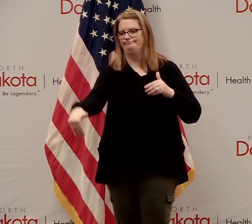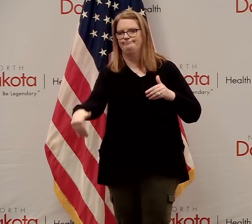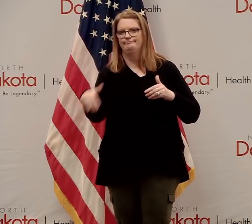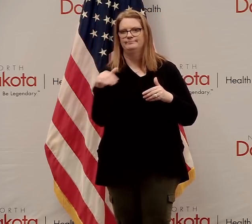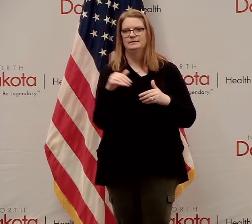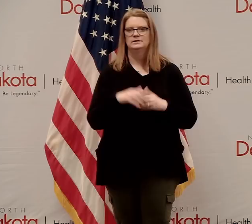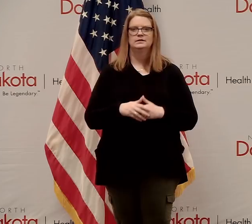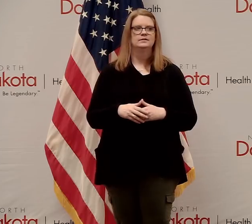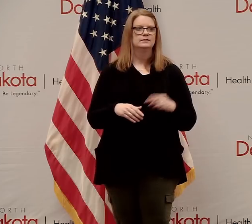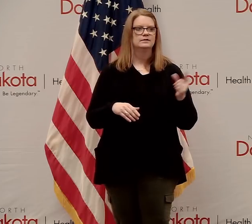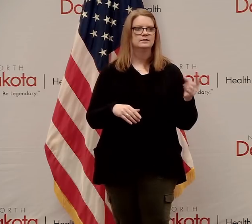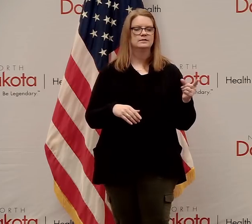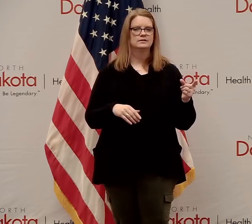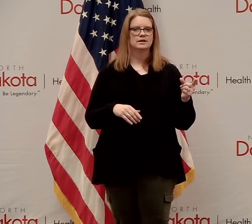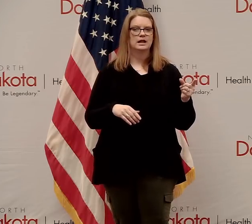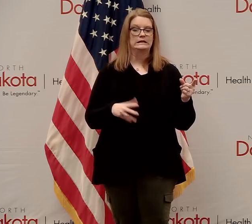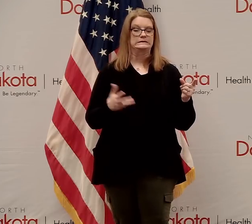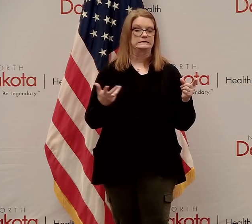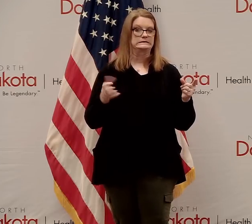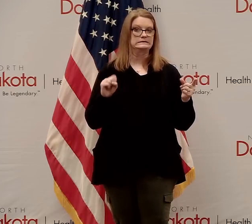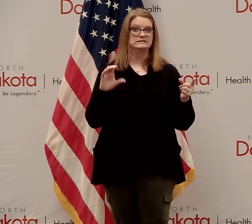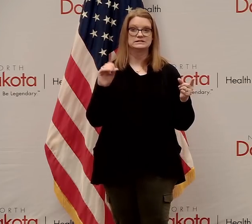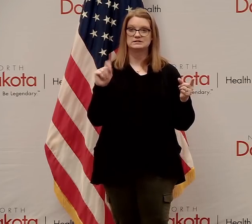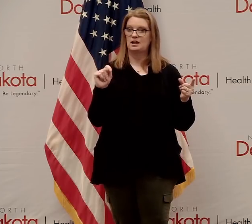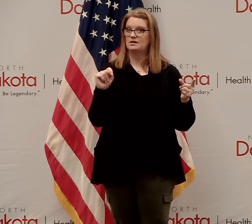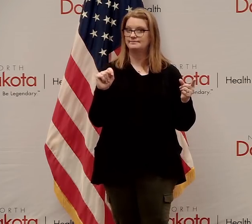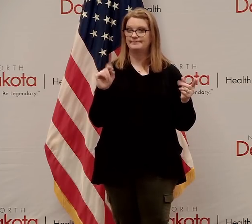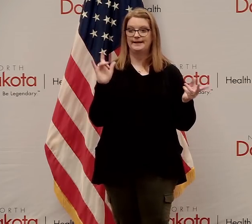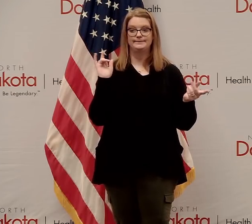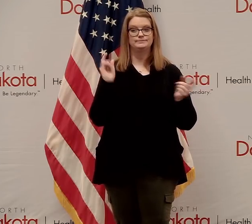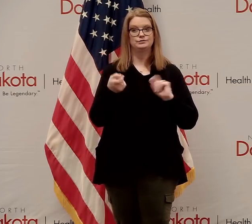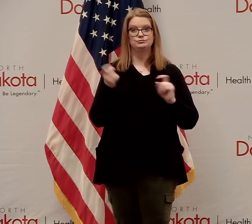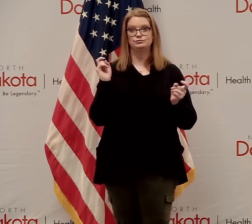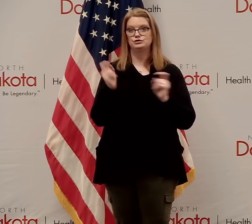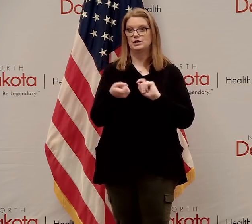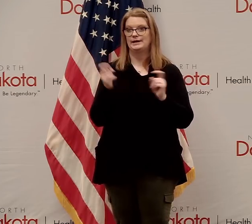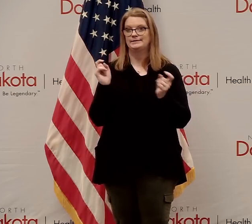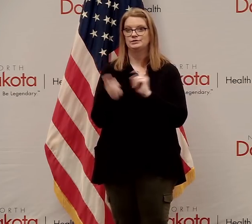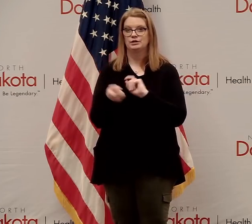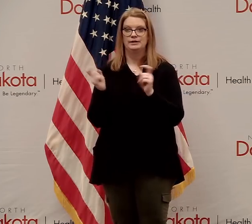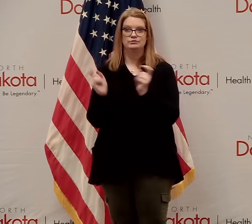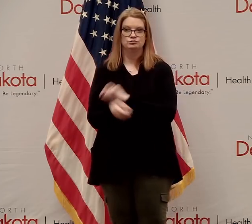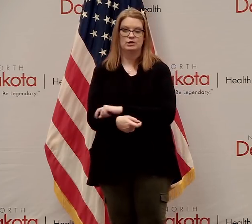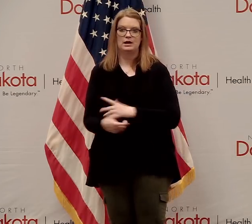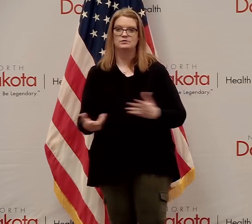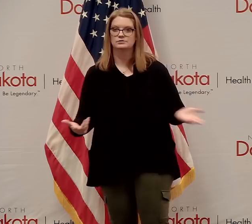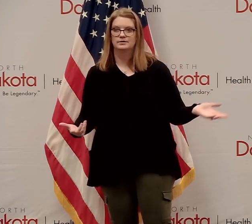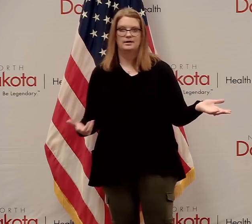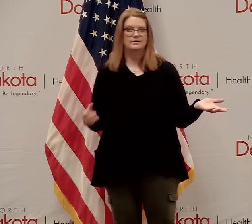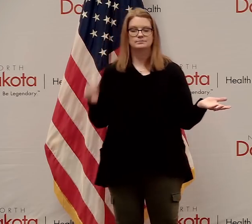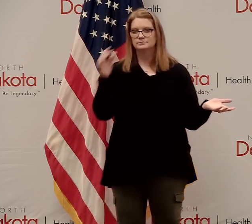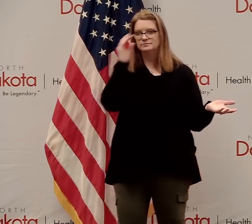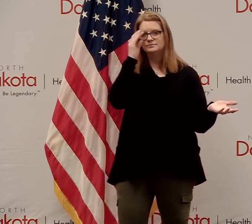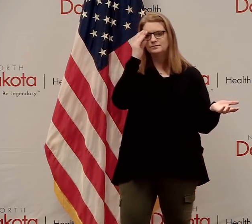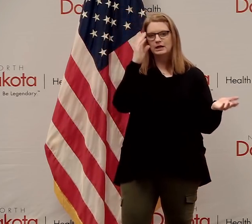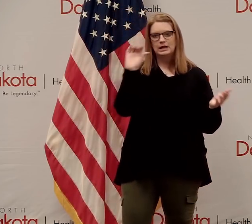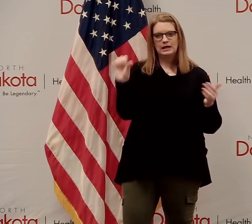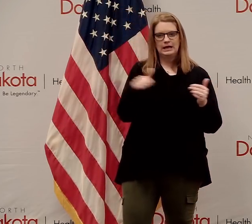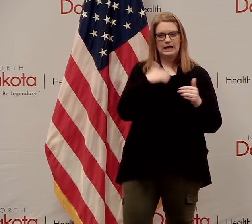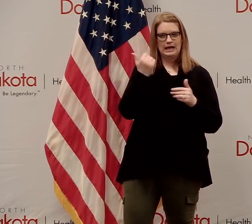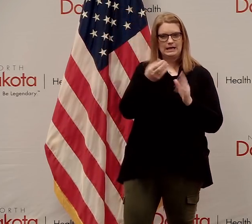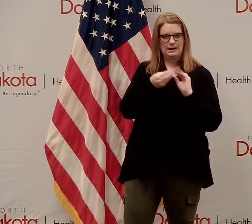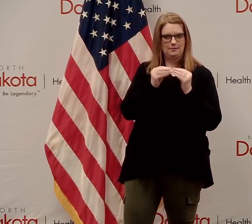Those are moving targets, Scott, and of course any model would get redeveloped